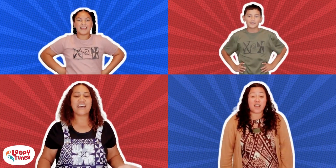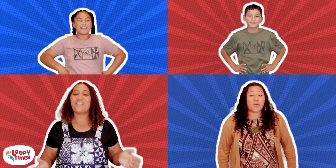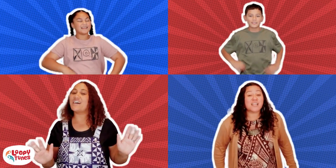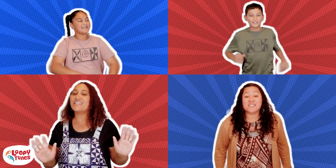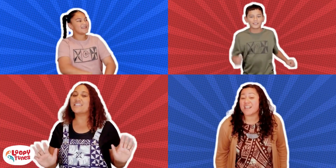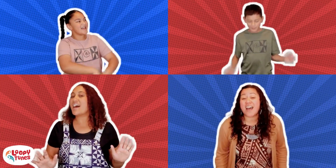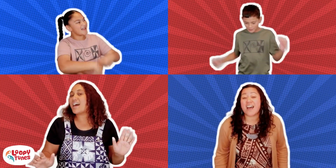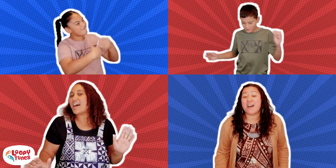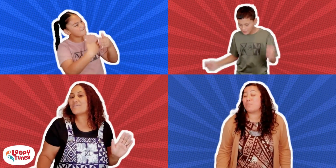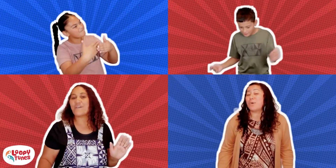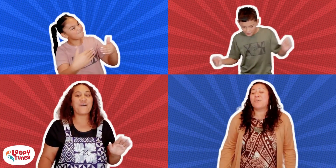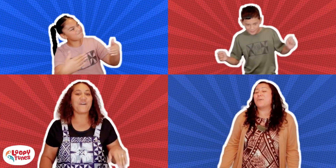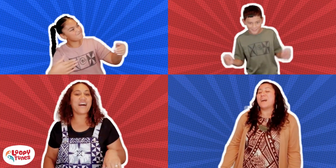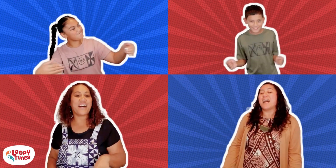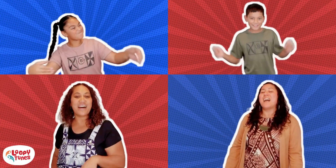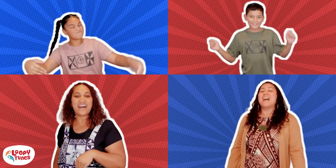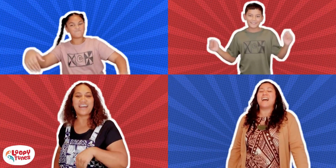a Samoa.